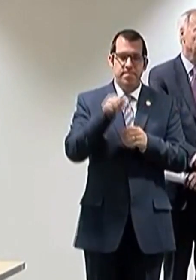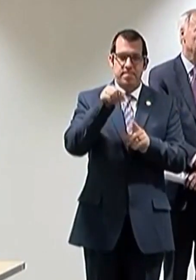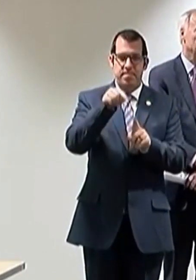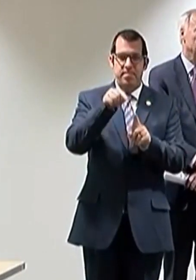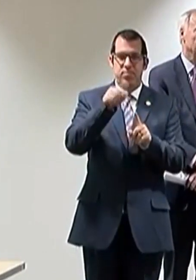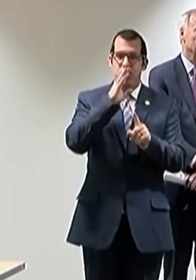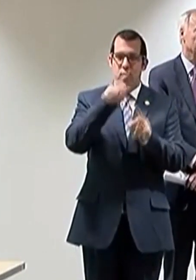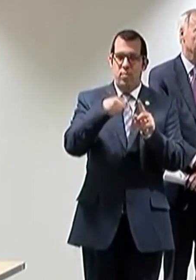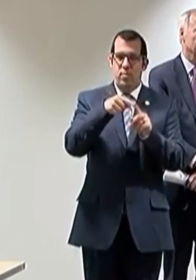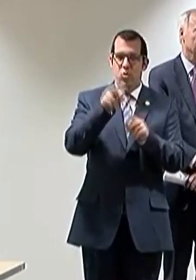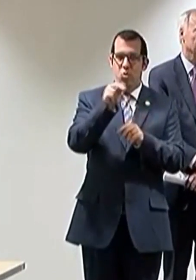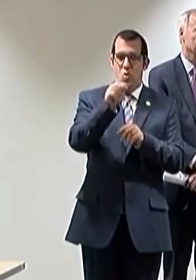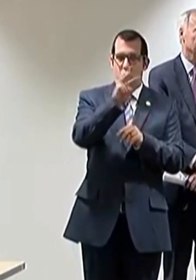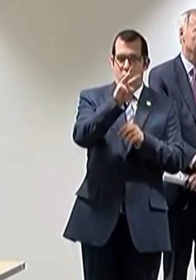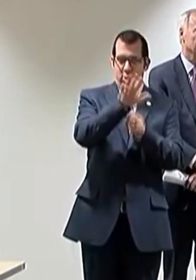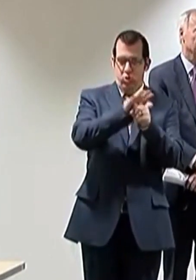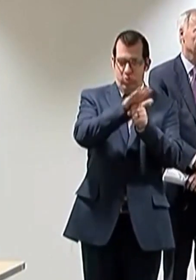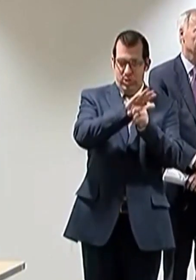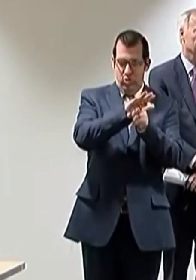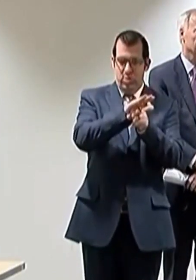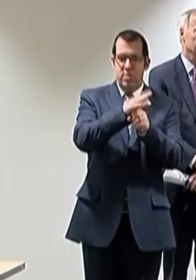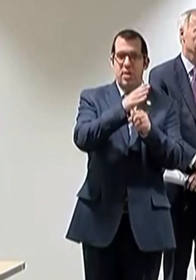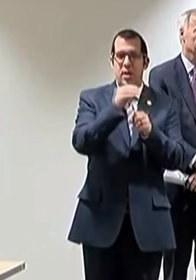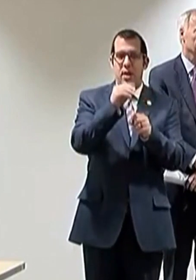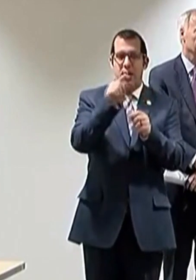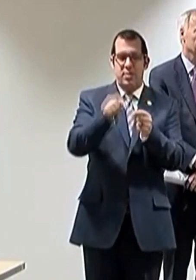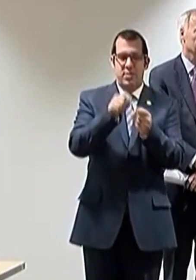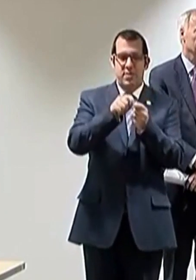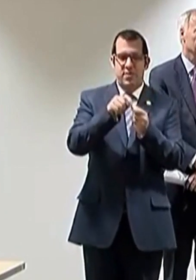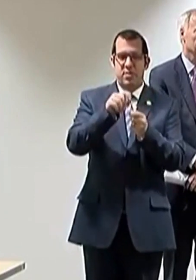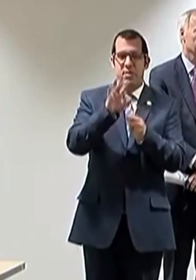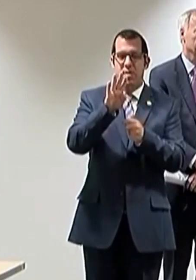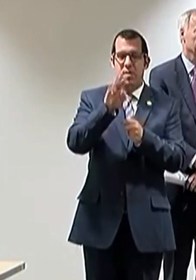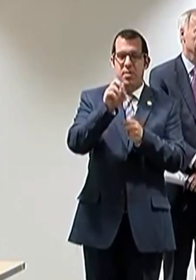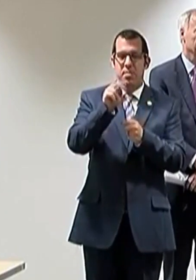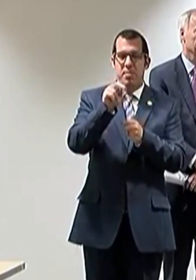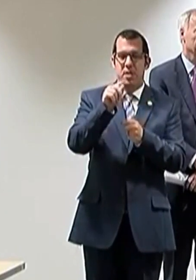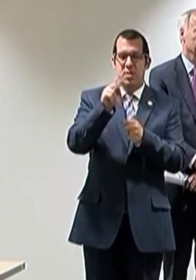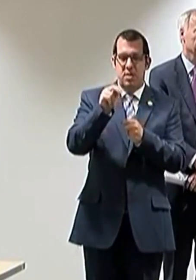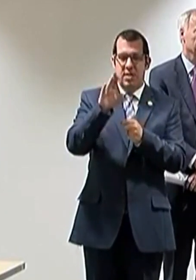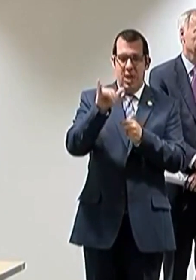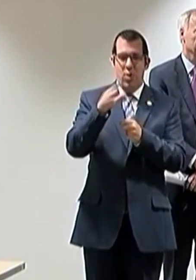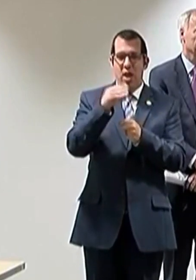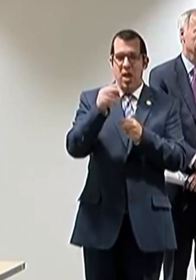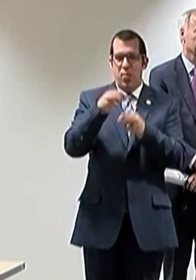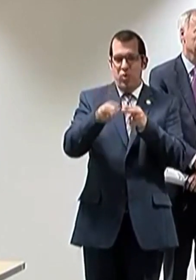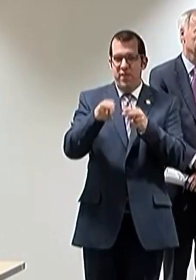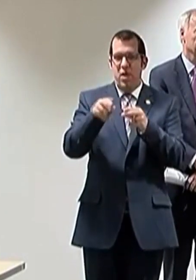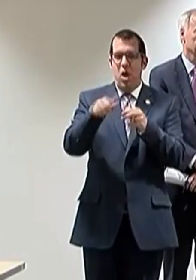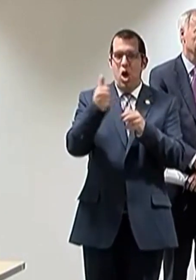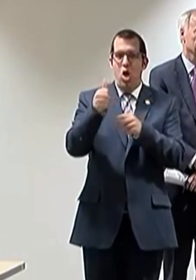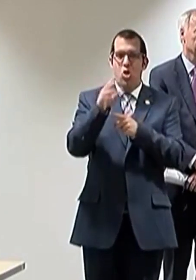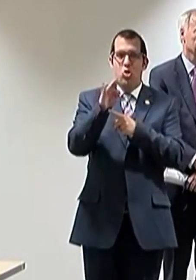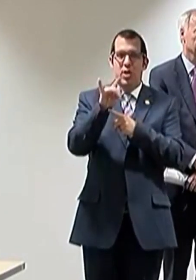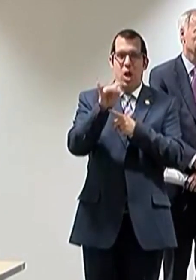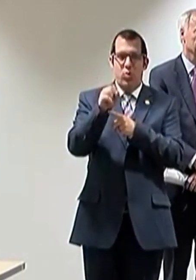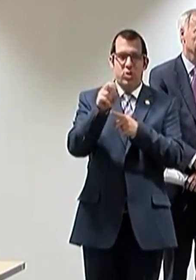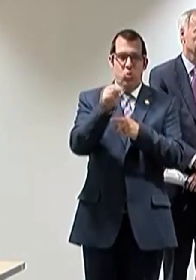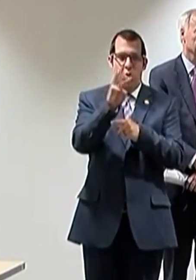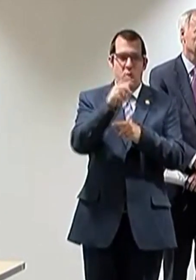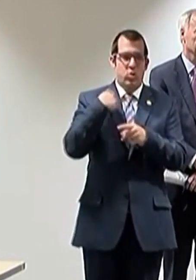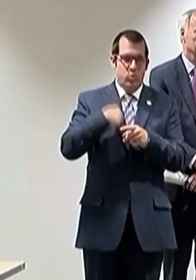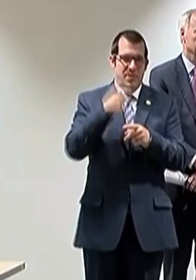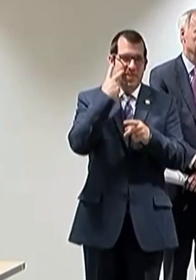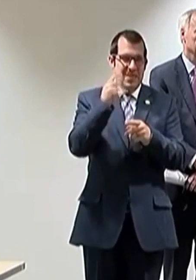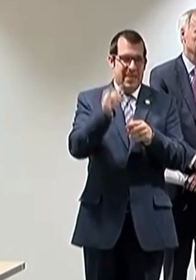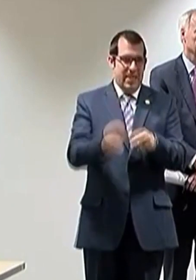Northwest Region and then also for Benton County, and then talk briefly about some of the other counties in the Northwest where we've seen increased